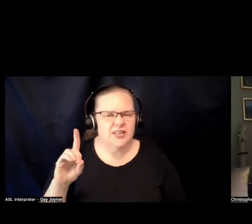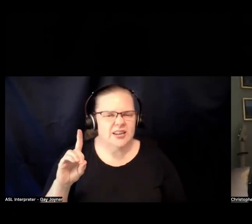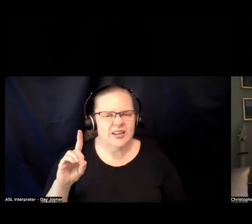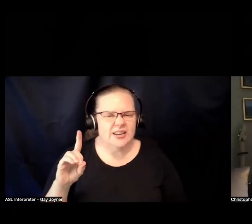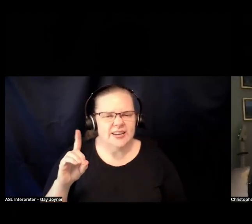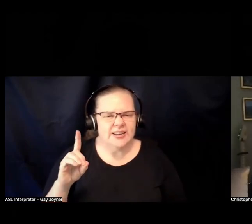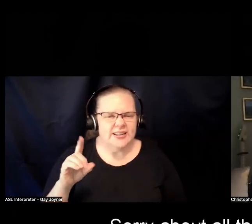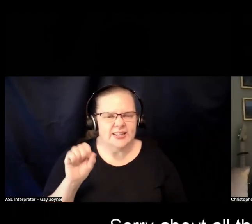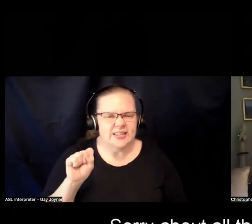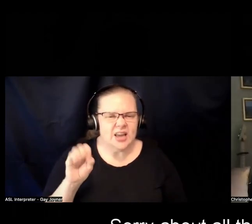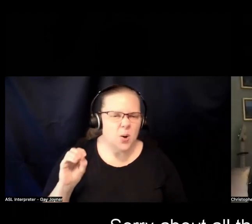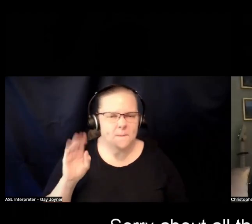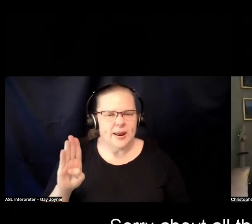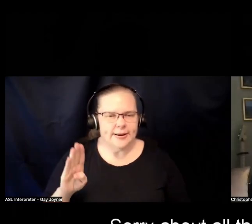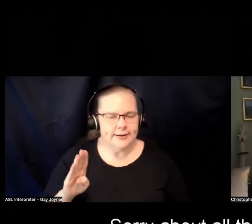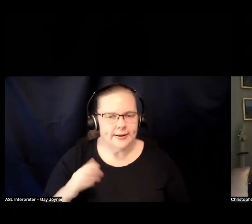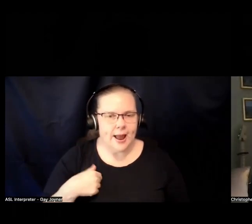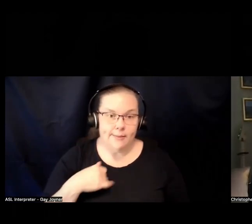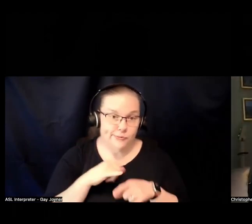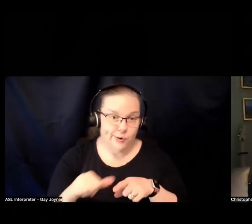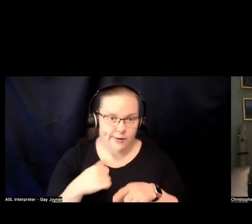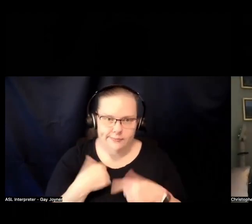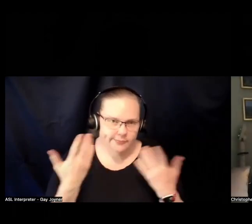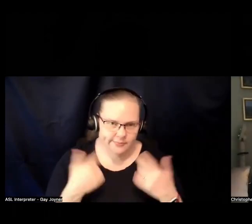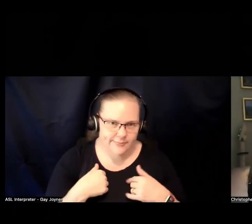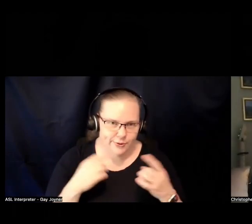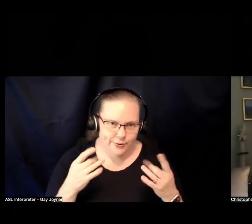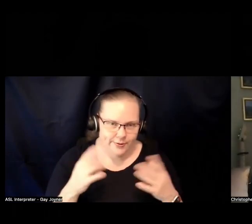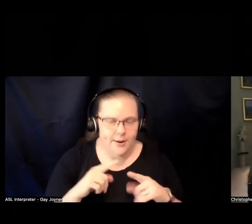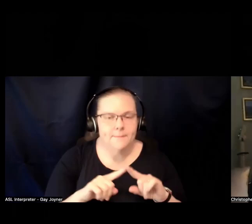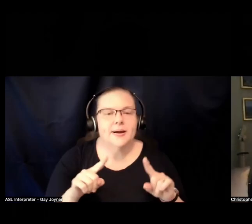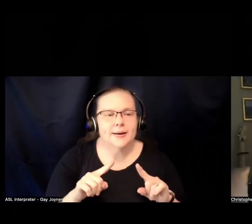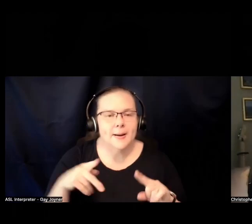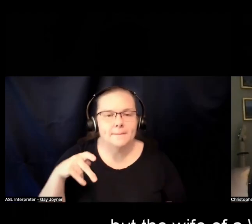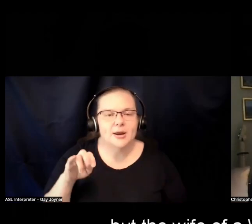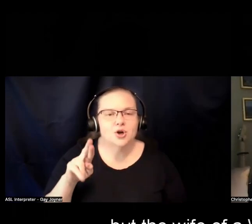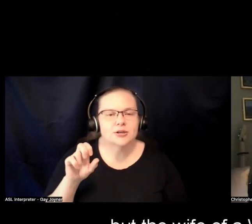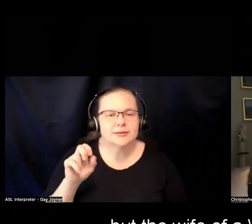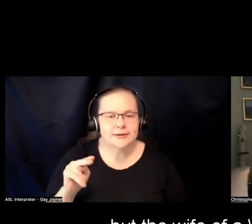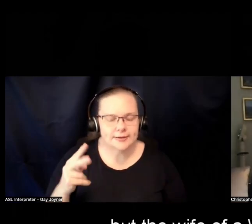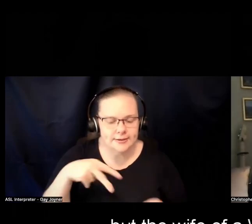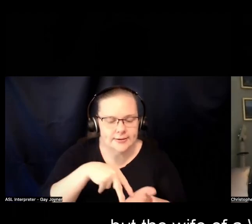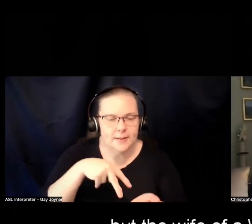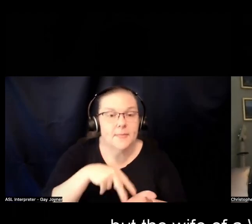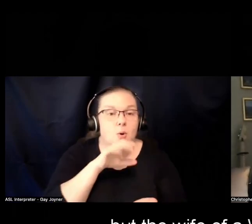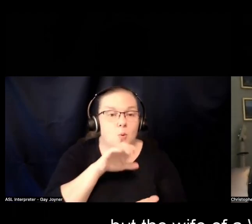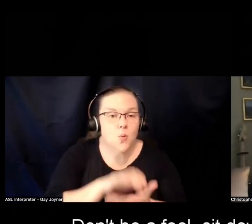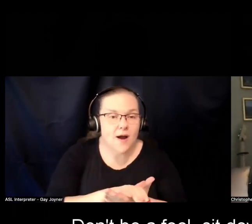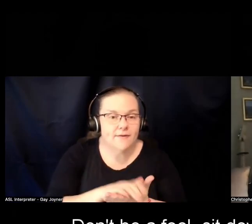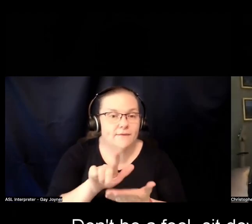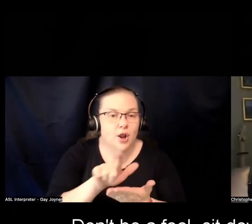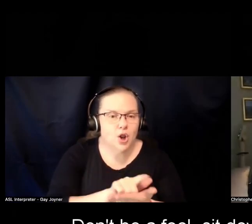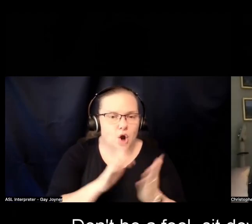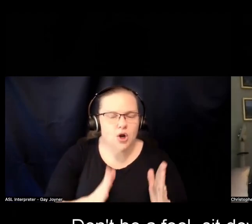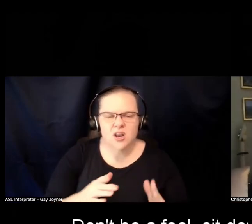son of a bitch. Sorry about all the swearing, by the way. This is terrible. Pearson rose to respond, but the wife of a Washington lawyer intervened.